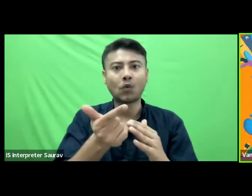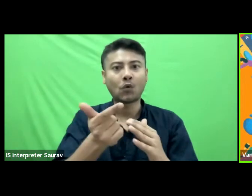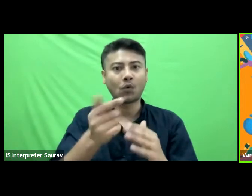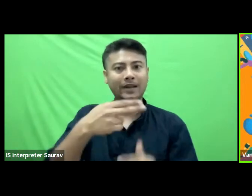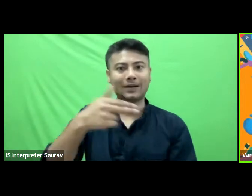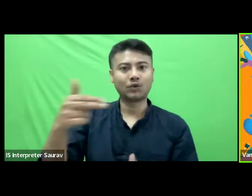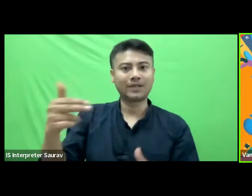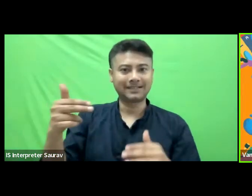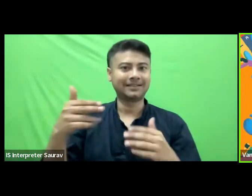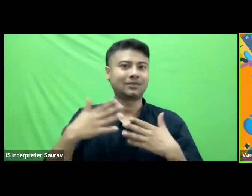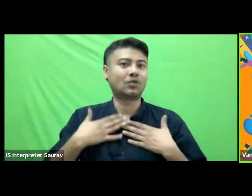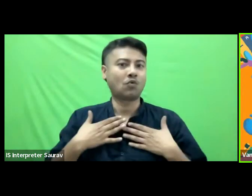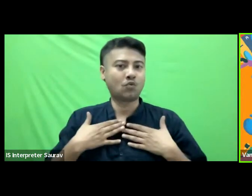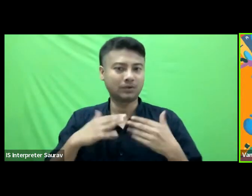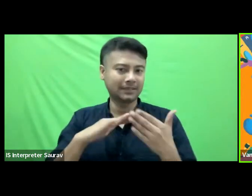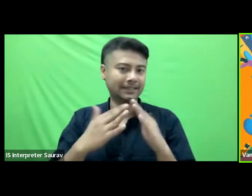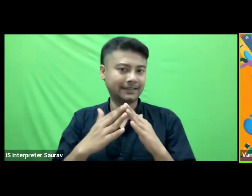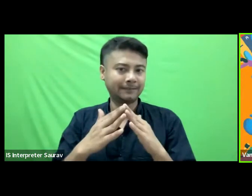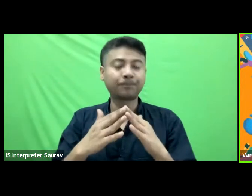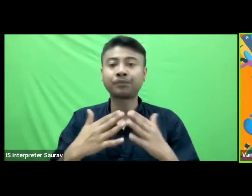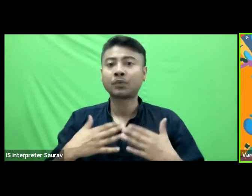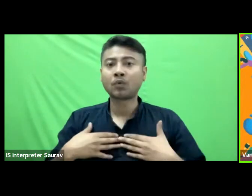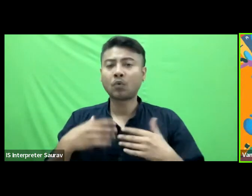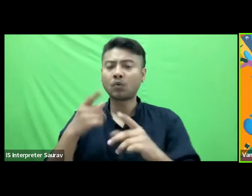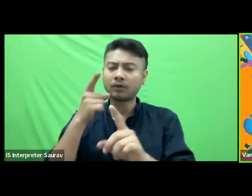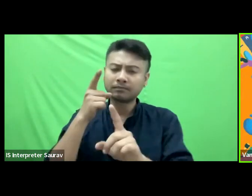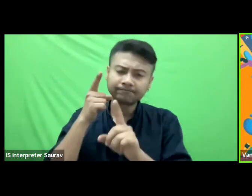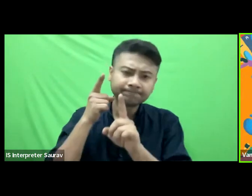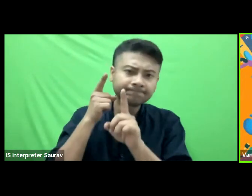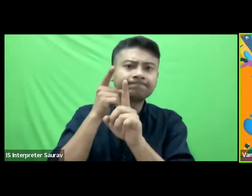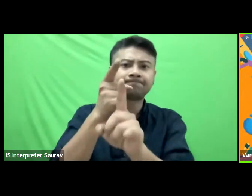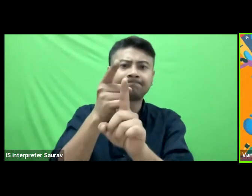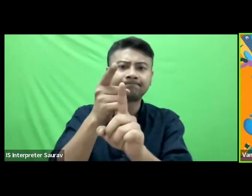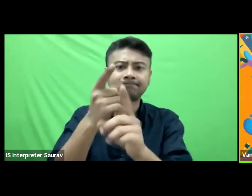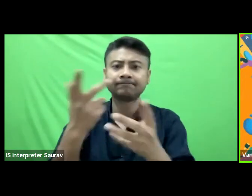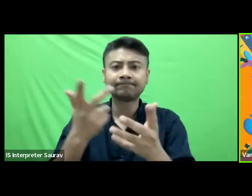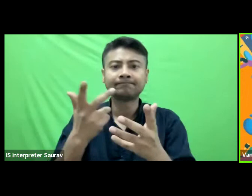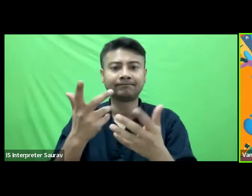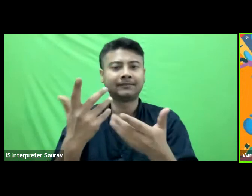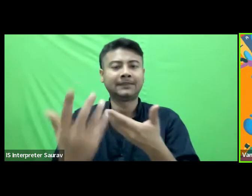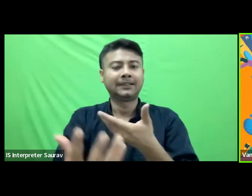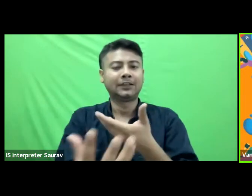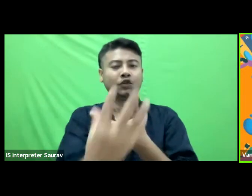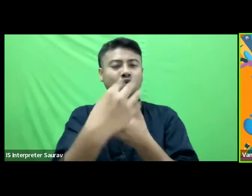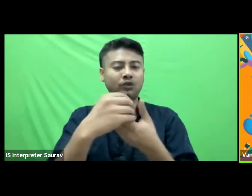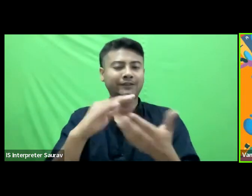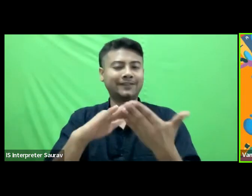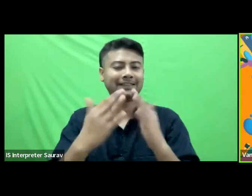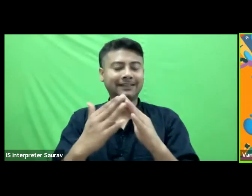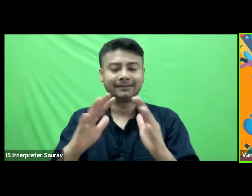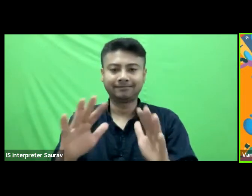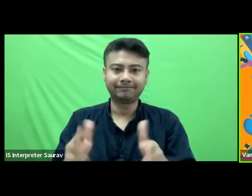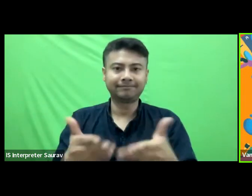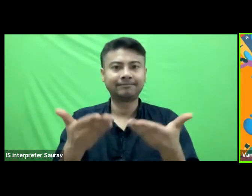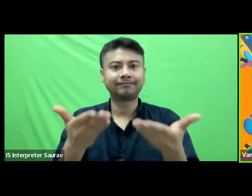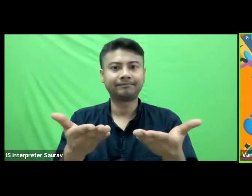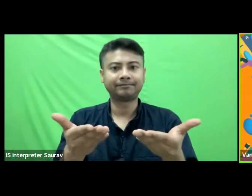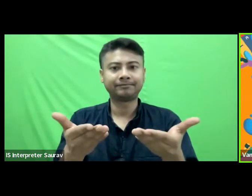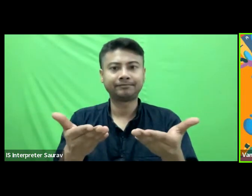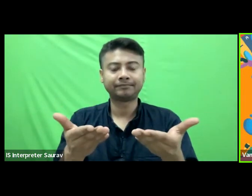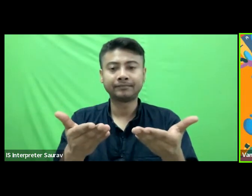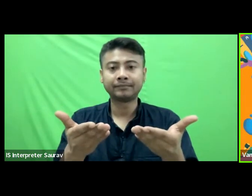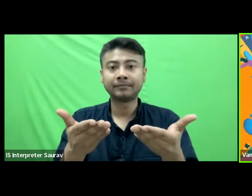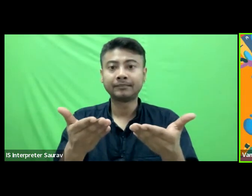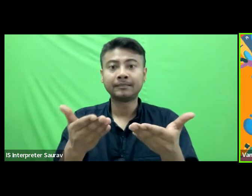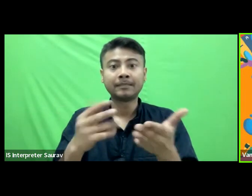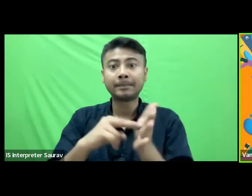think at the core, our mission is really to create an inclusive city, which starts with informed and empowered citizens